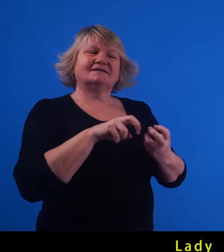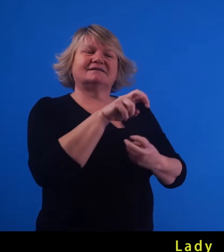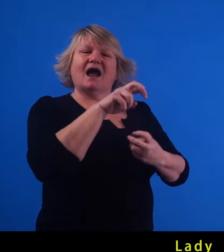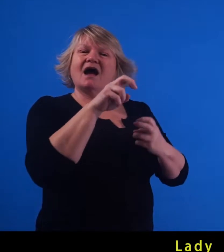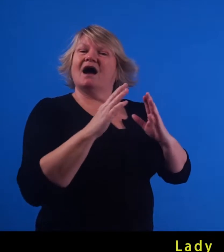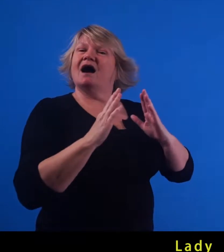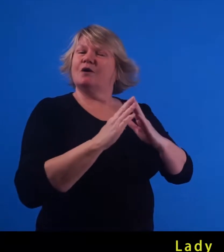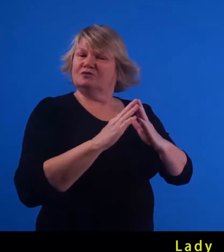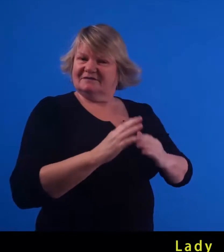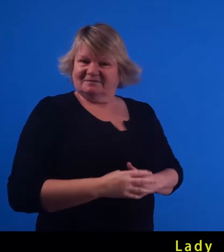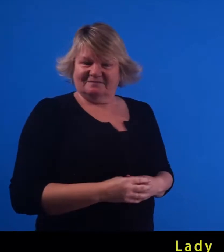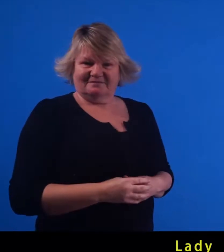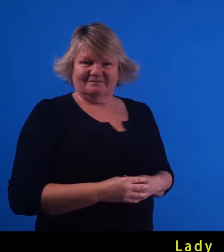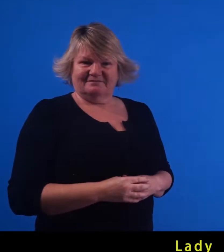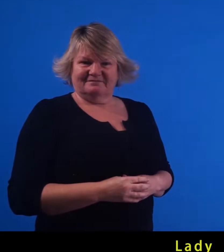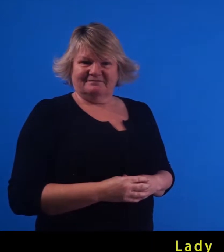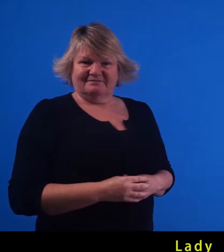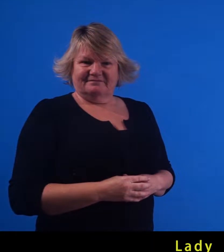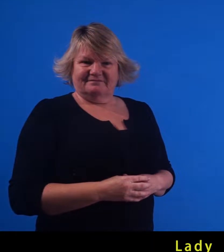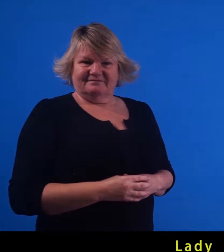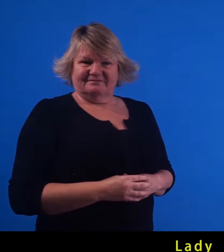Lady Stair's house.